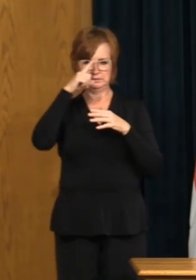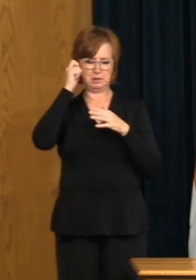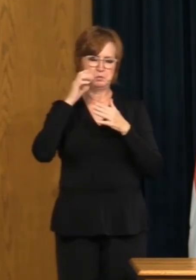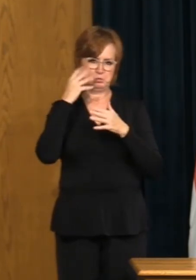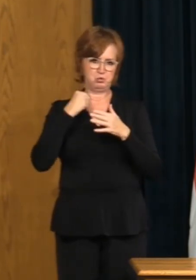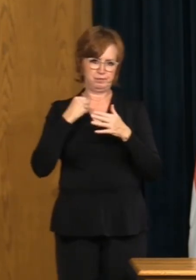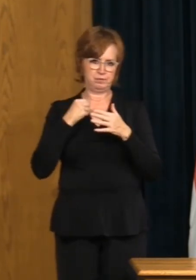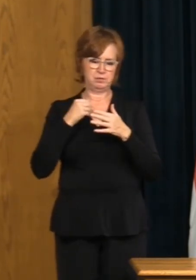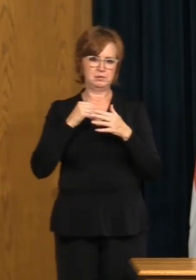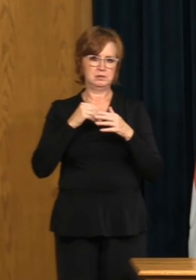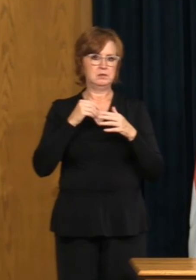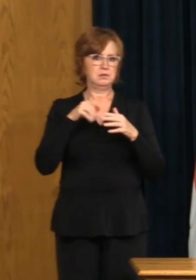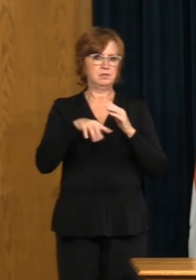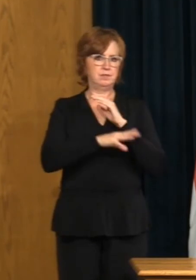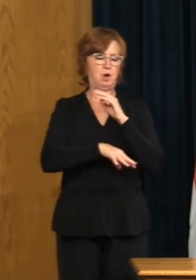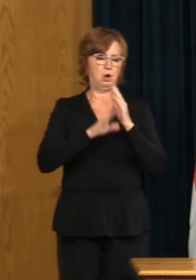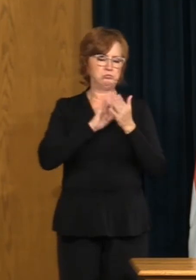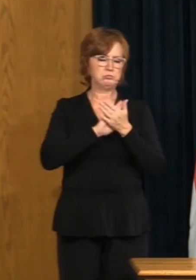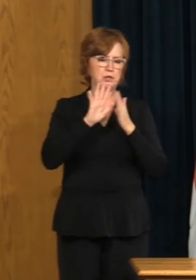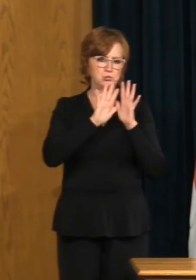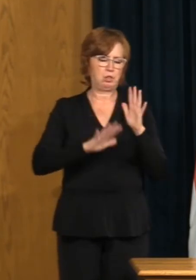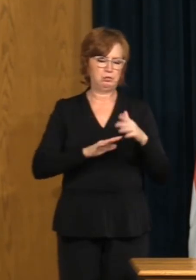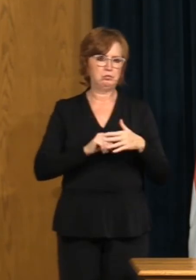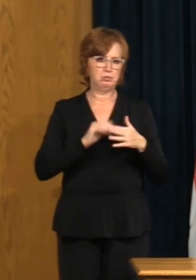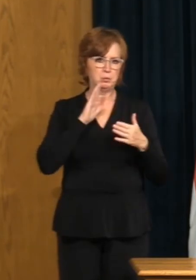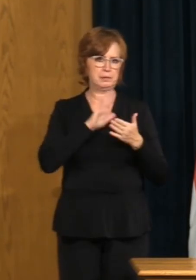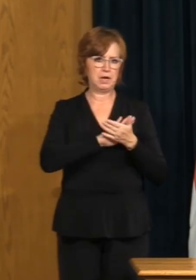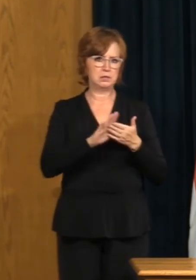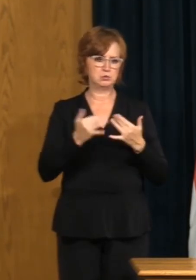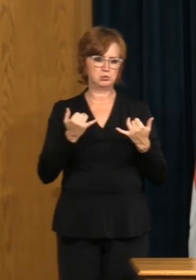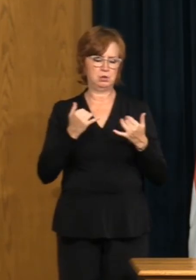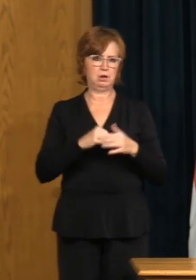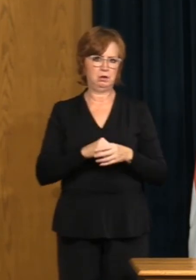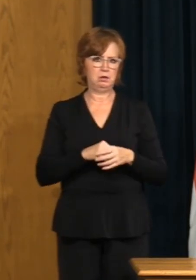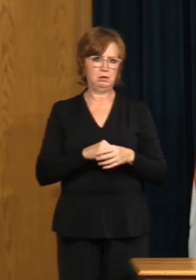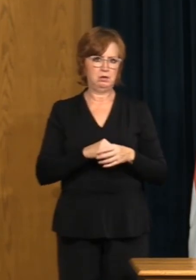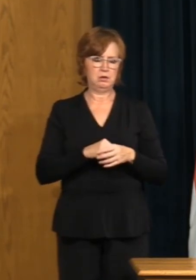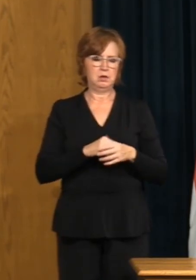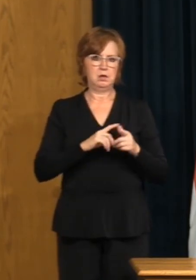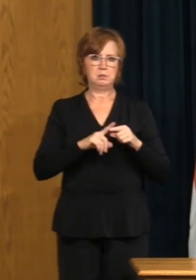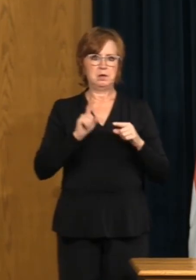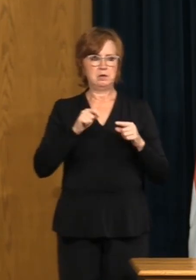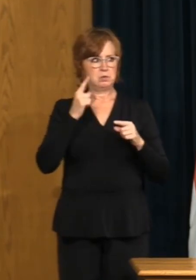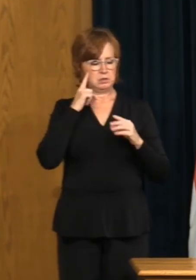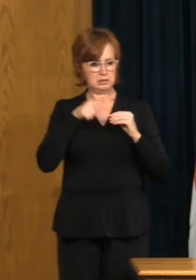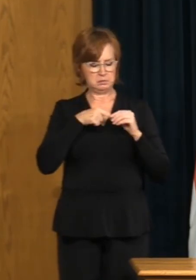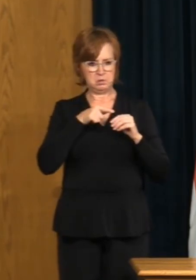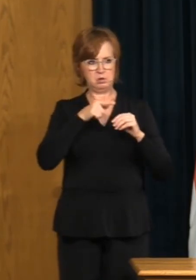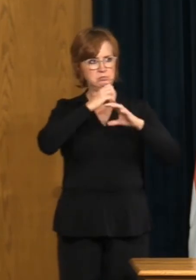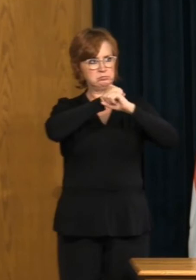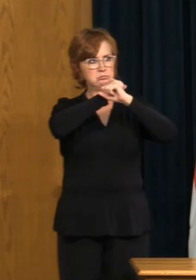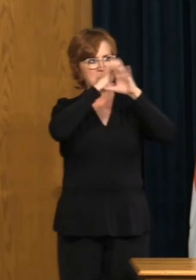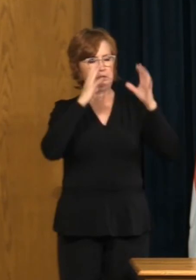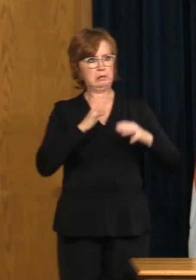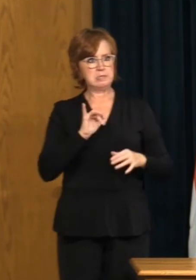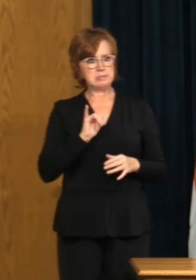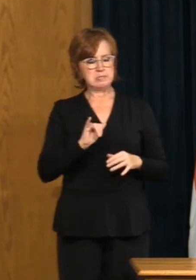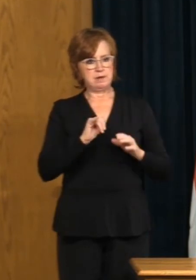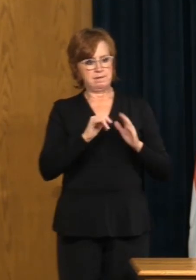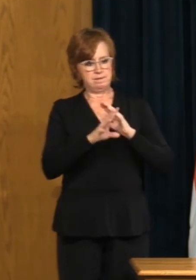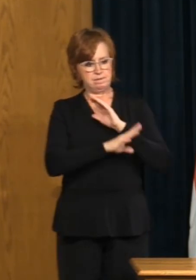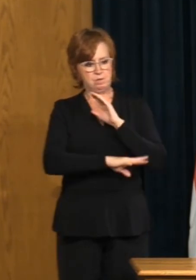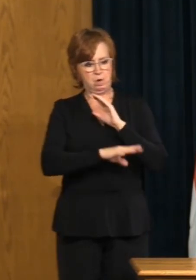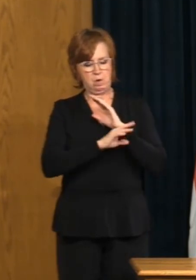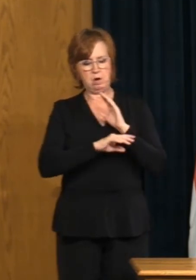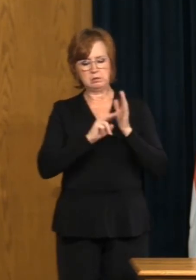indoors for a lot of our social events, I think just thinking through, how do we have those social events in a way that we remain connected